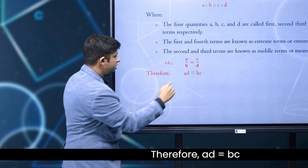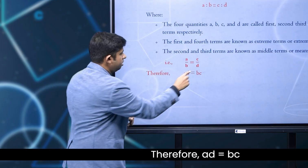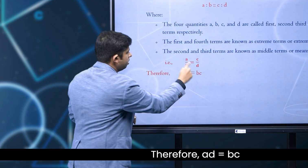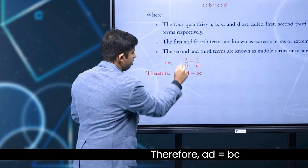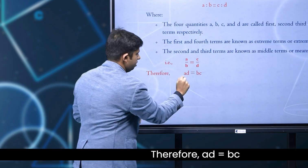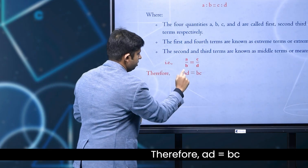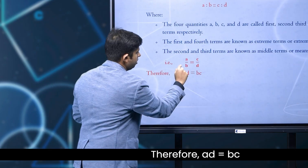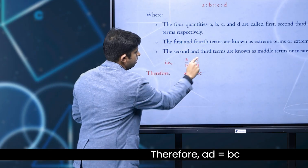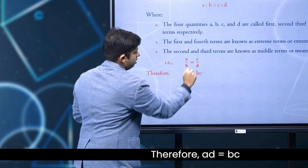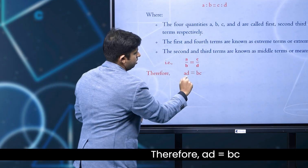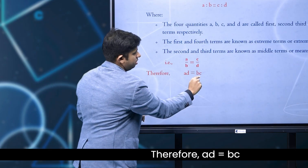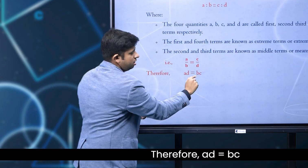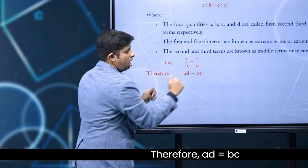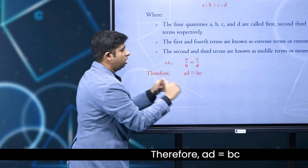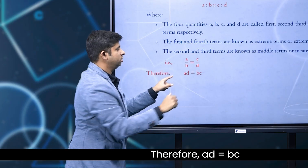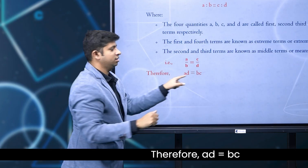Therefore, AD equals to BC.